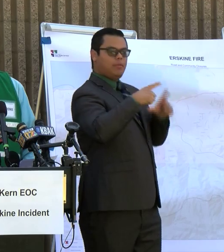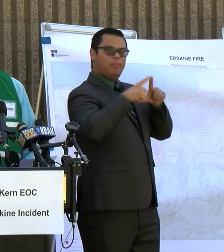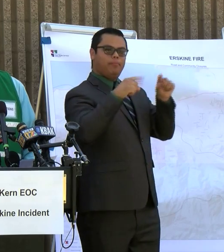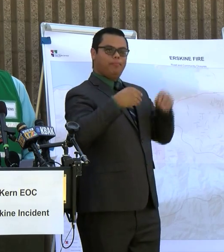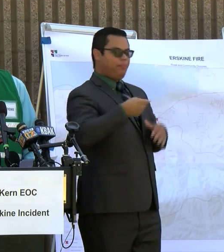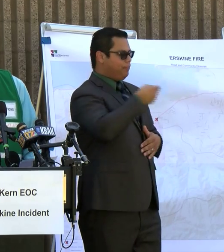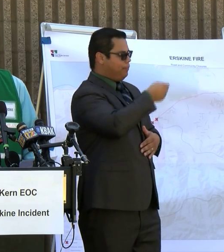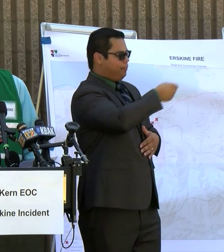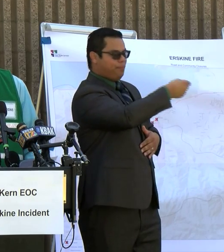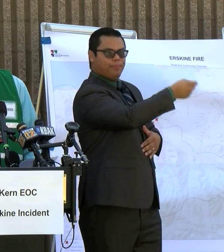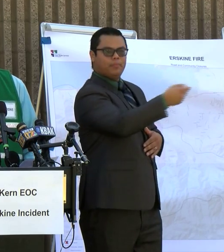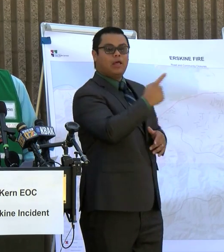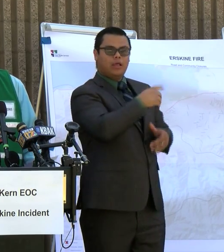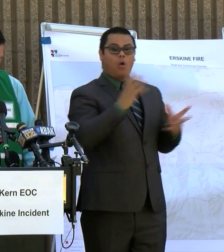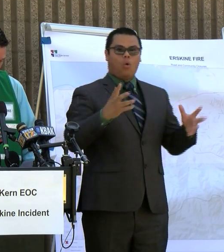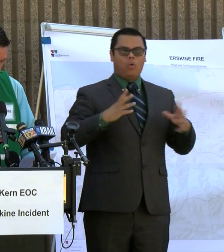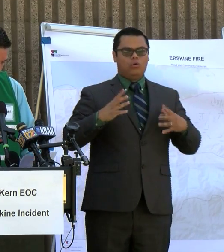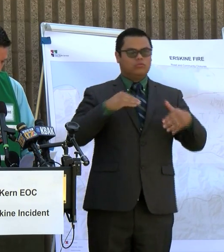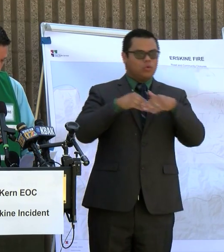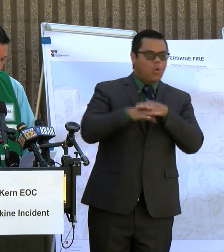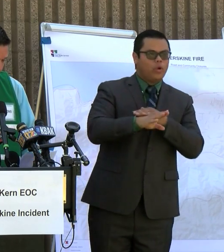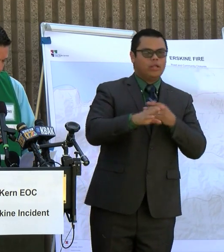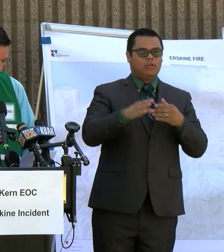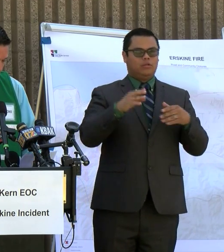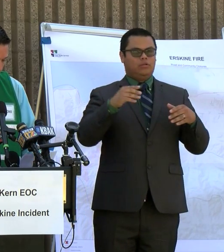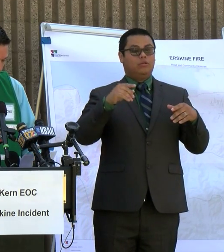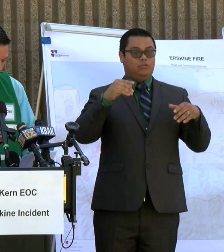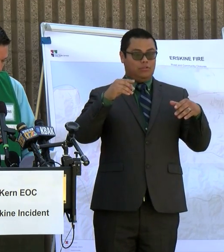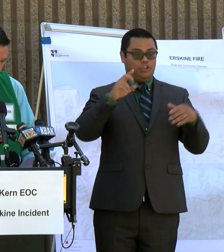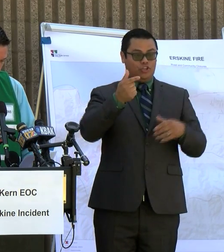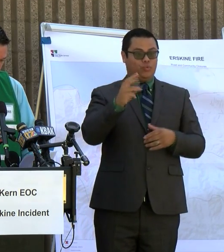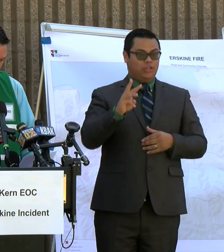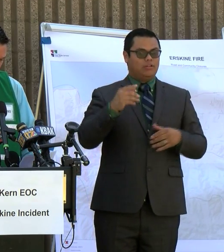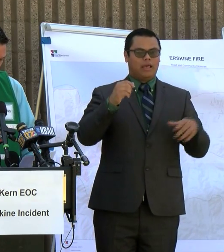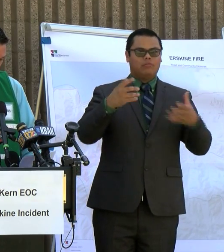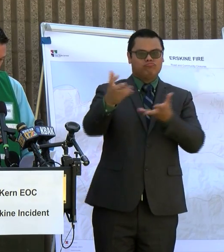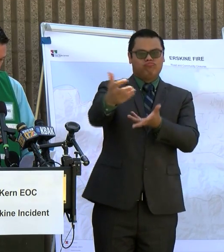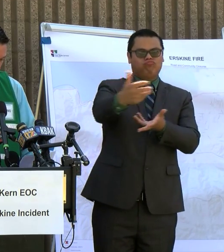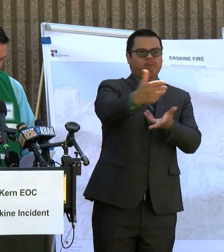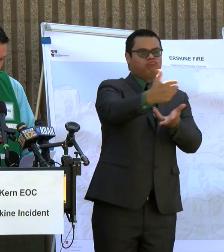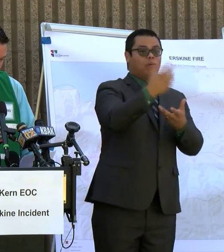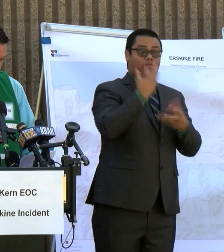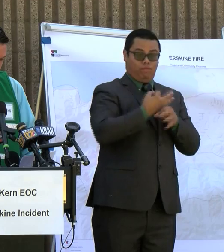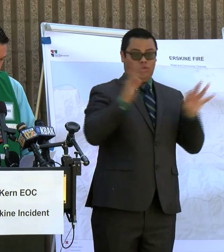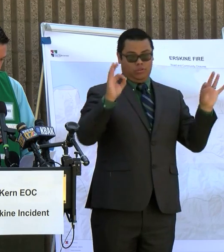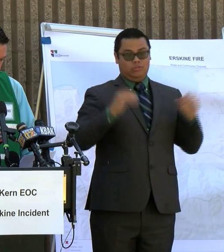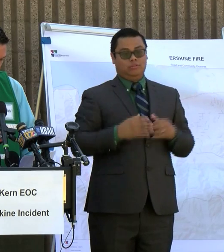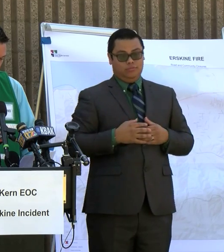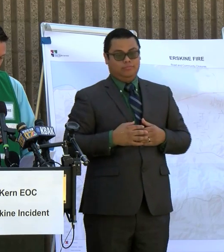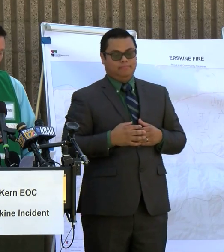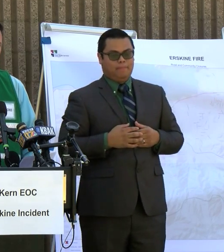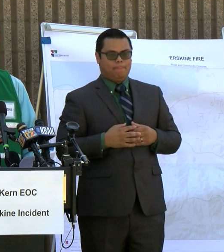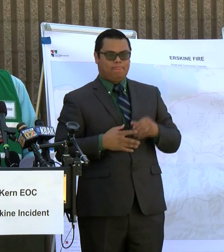actually get things that they need for free with those vouchers.